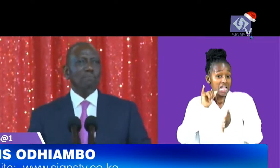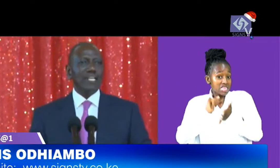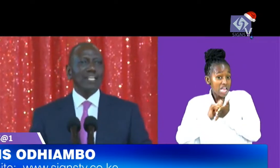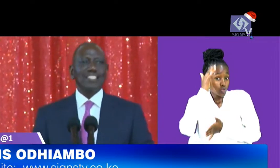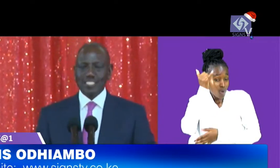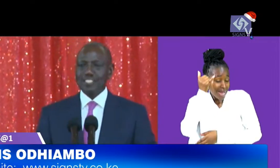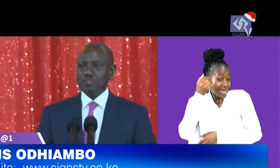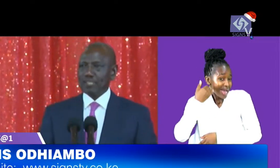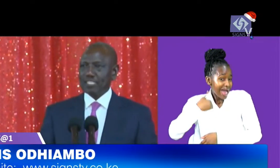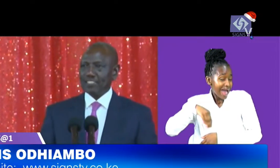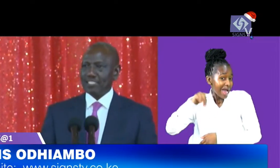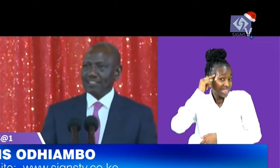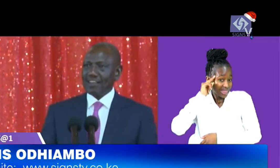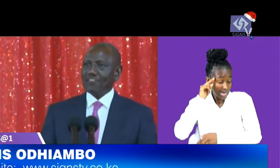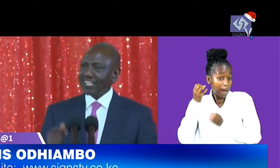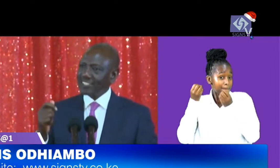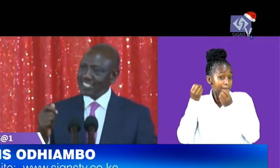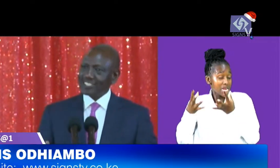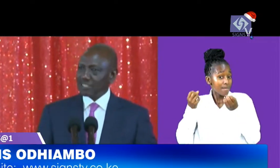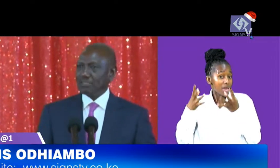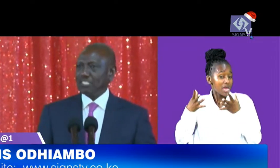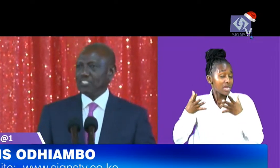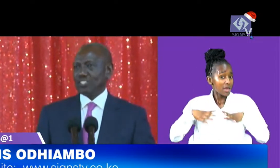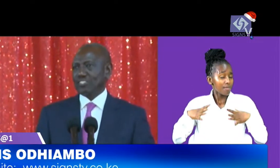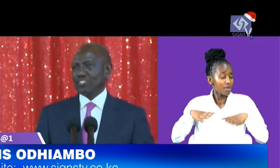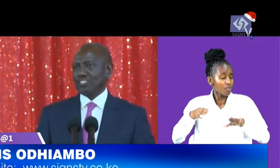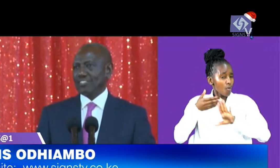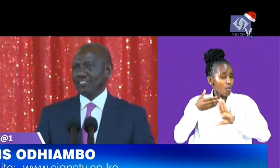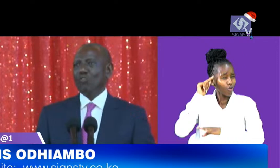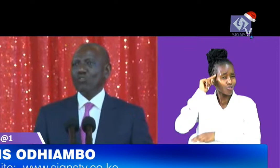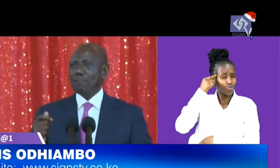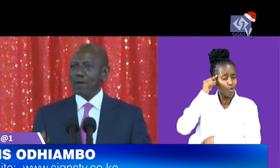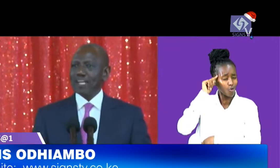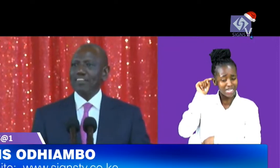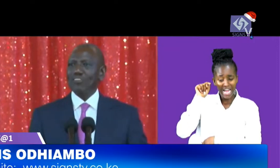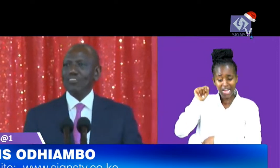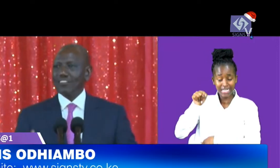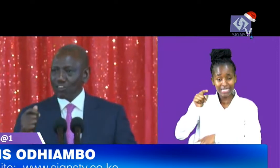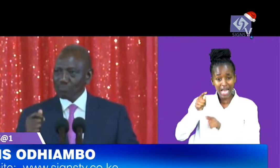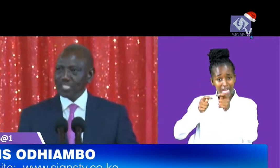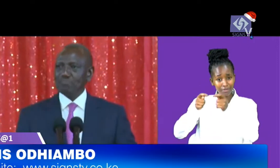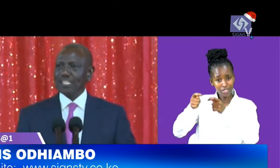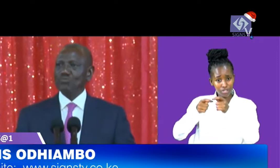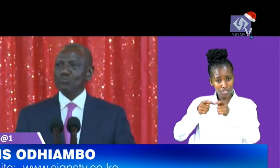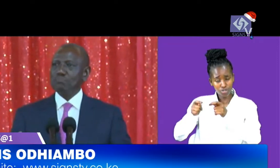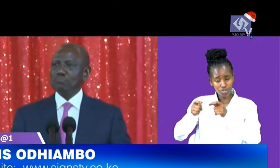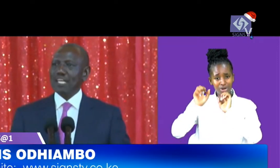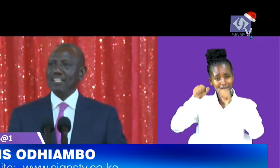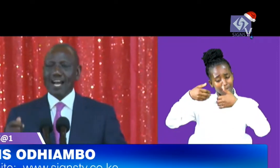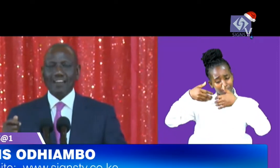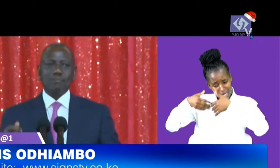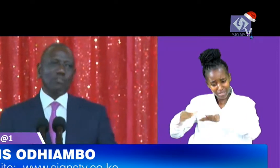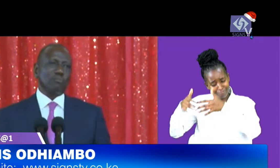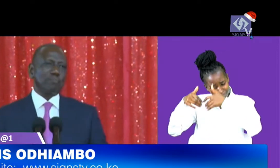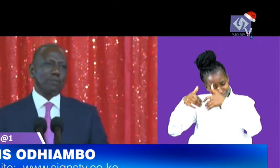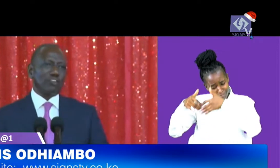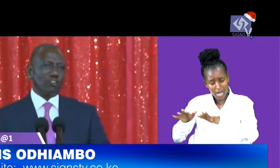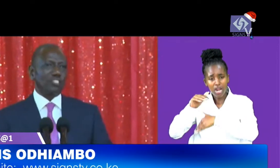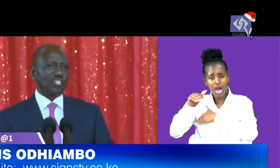many anticipated that this administration would abandon the commitments we made under the bottom-up economic